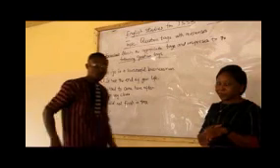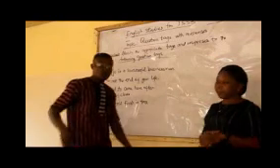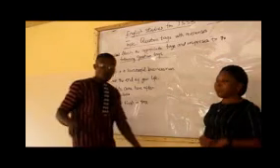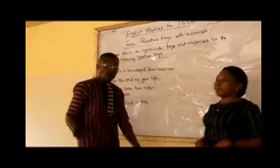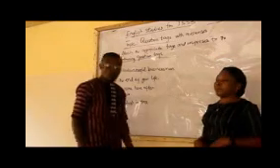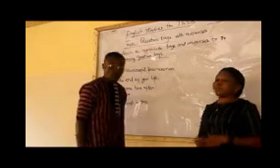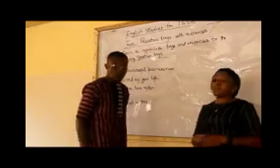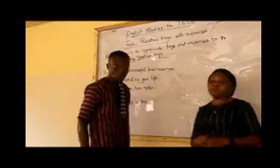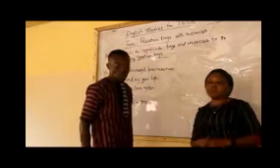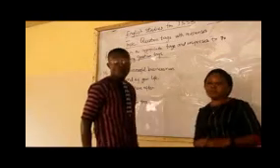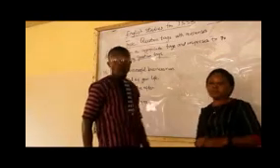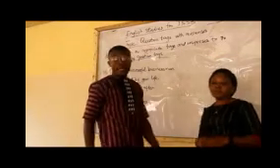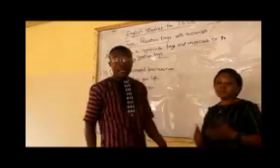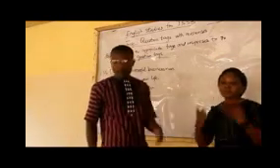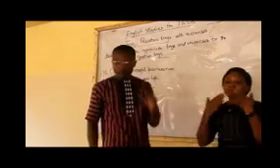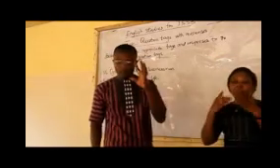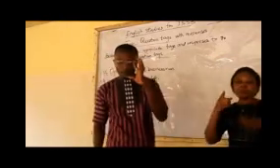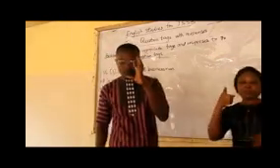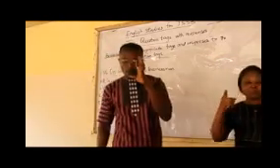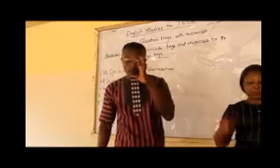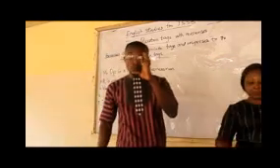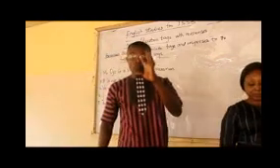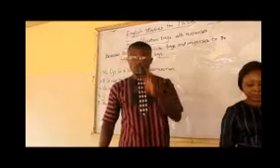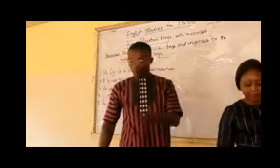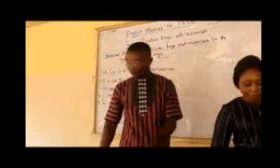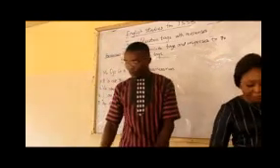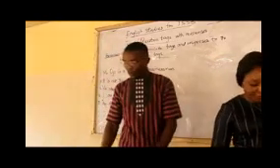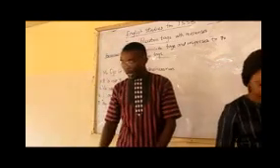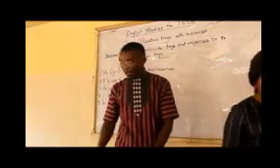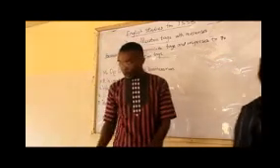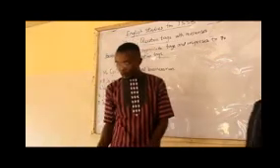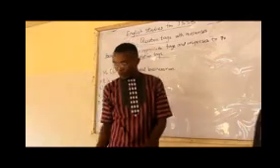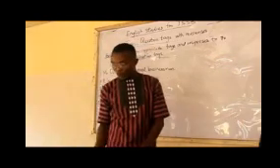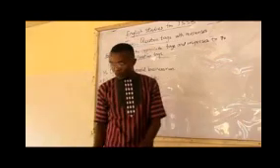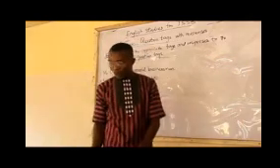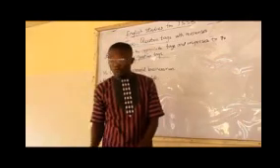responses. See you again soon,